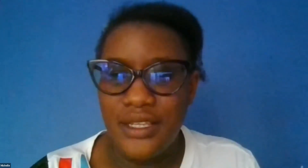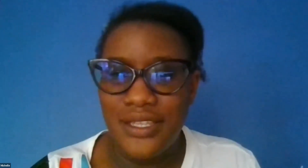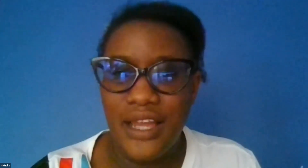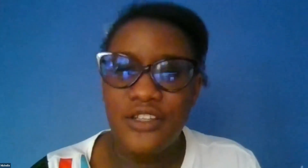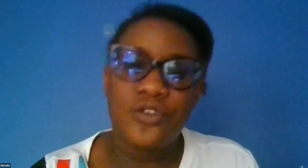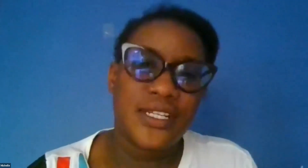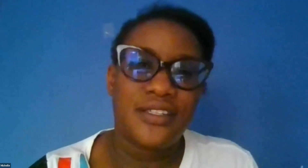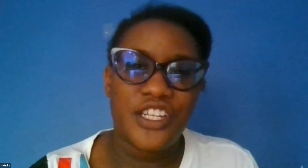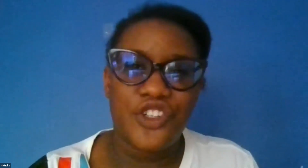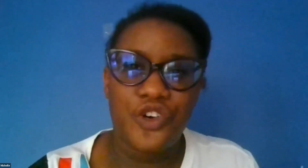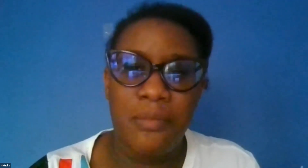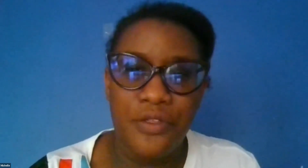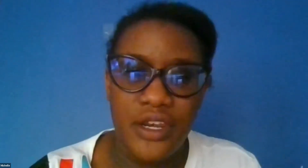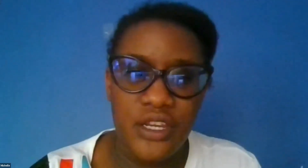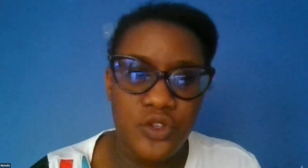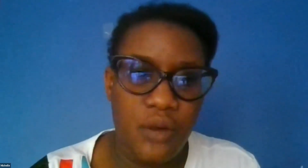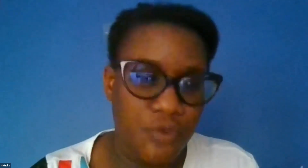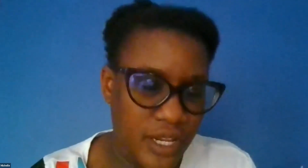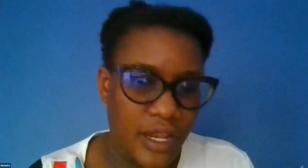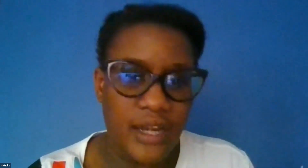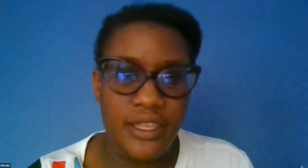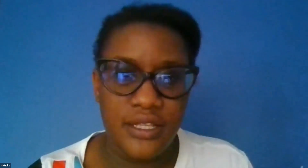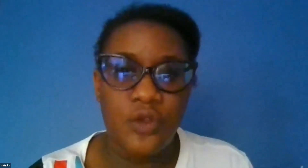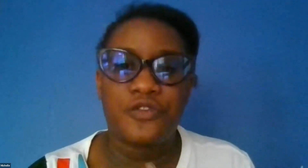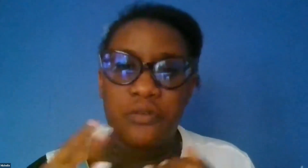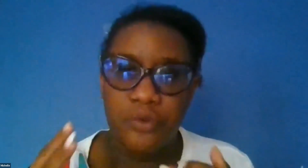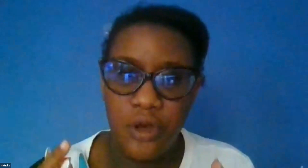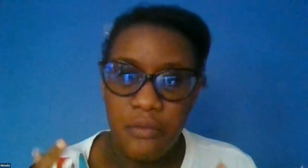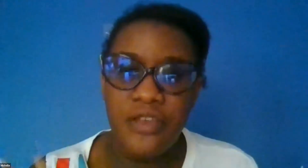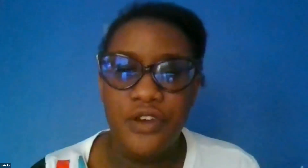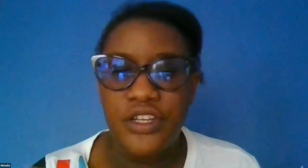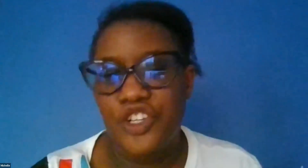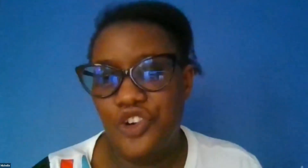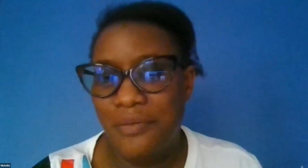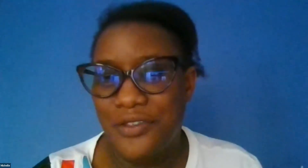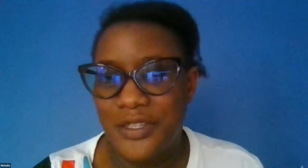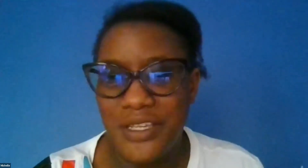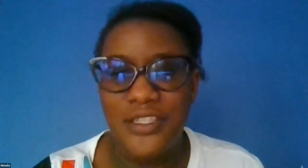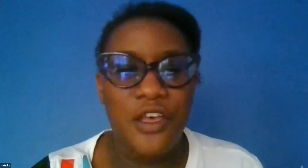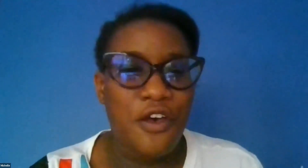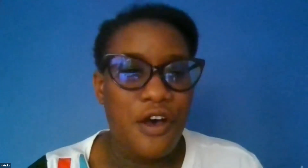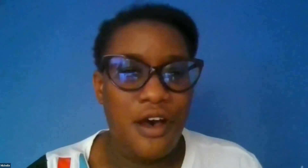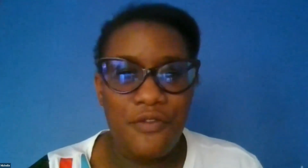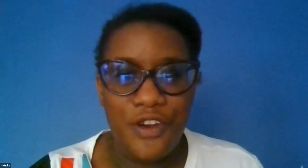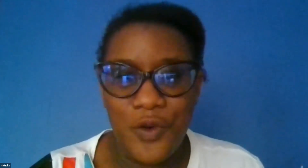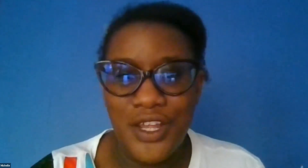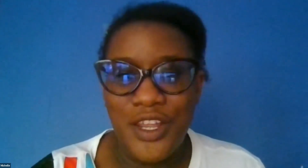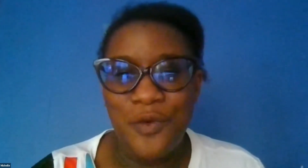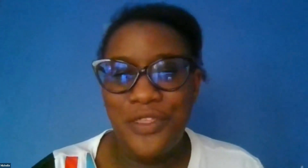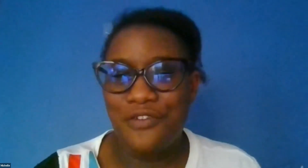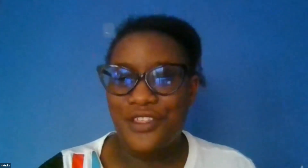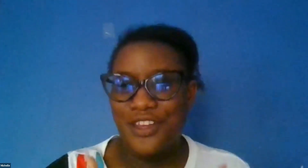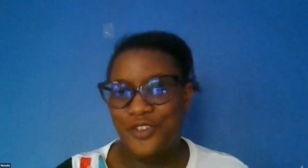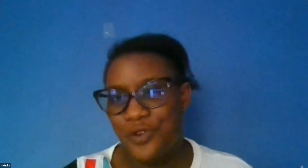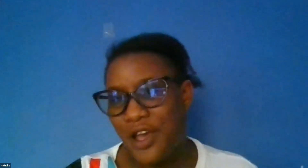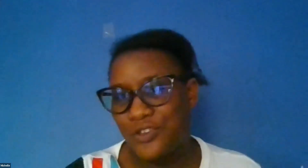ignores their needs and is not as intentional about their needs. So I'm really glad there's a lot of people being very intentional about this space. Very